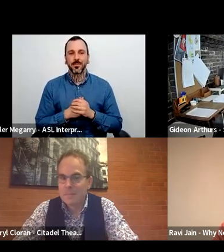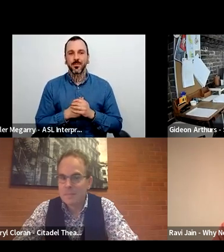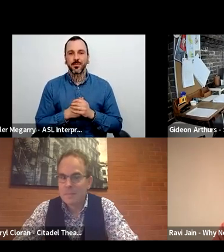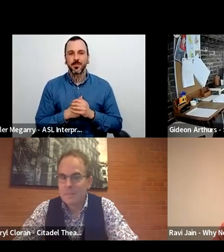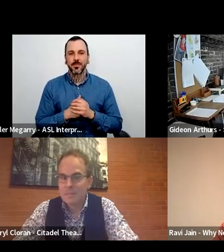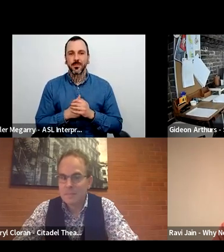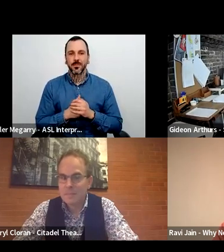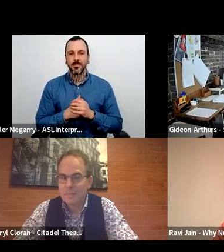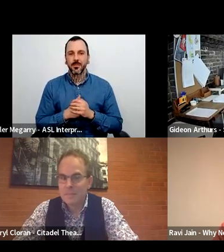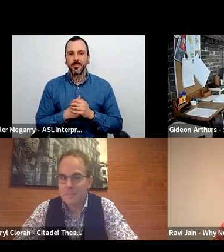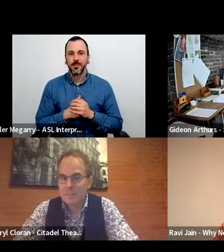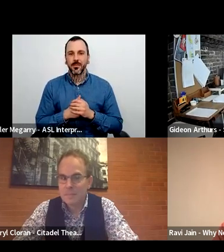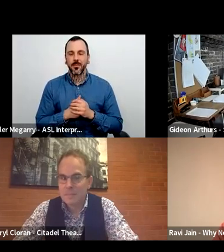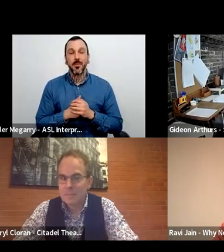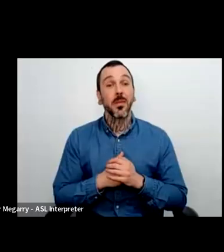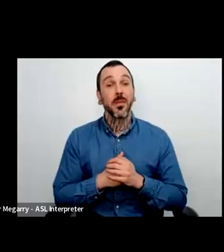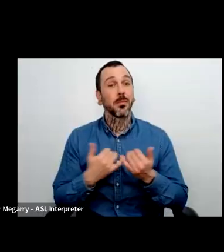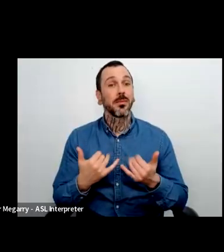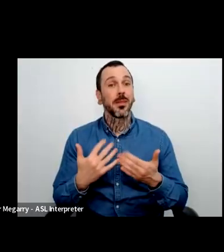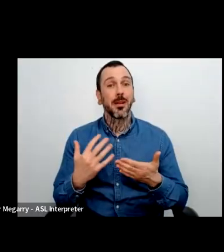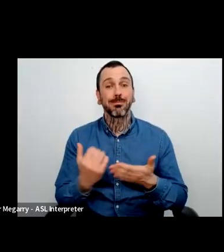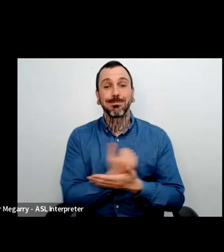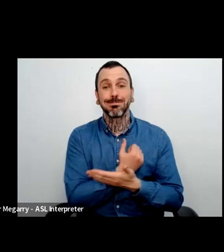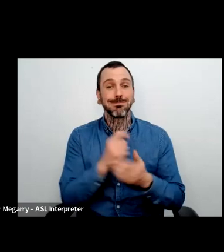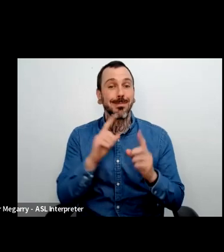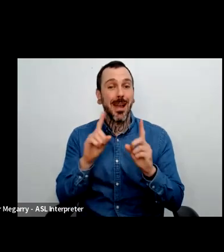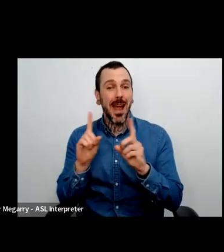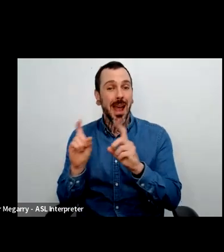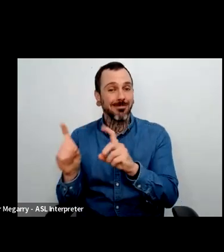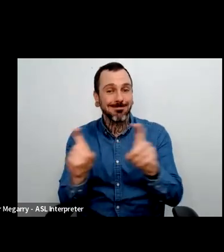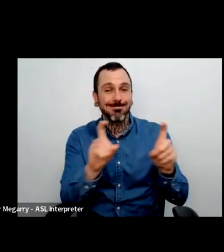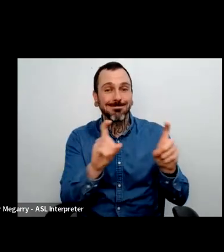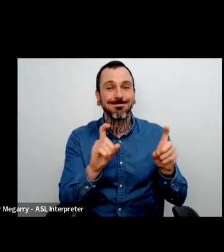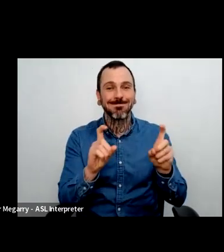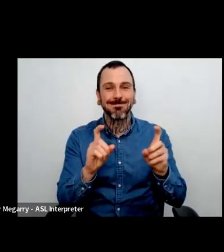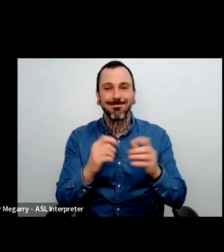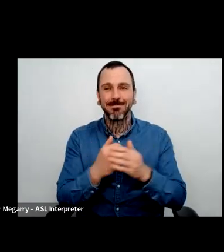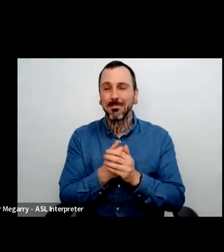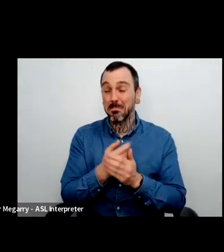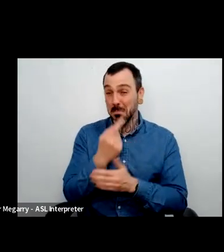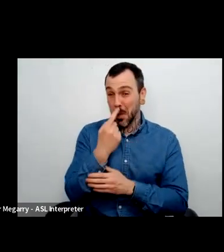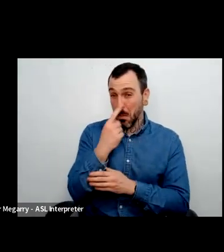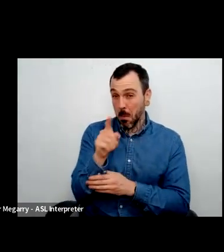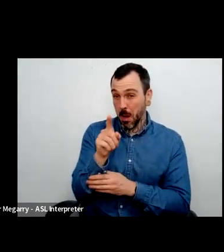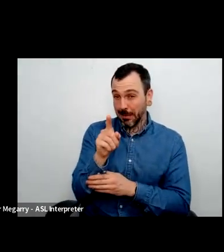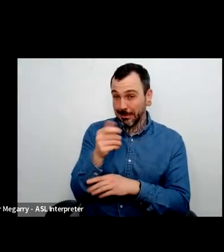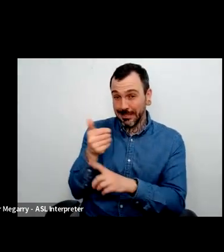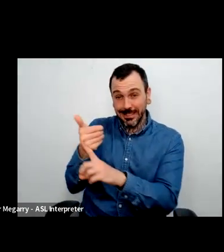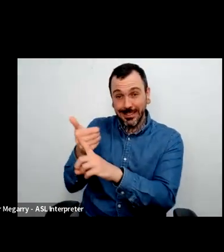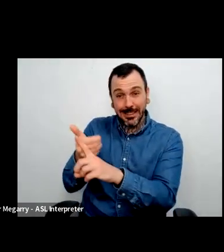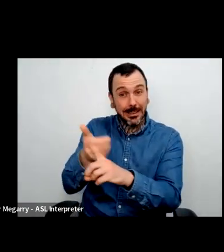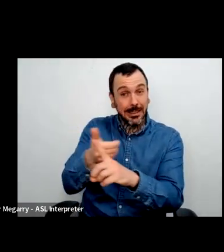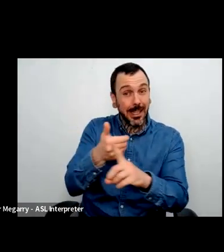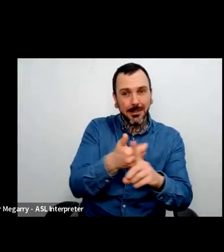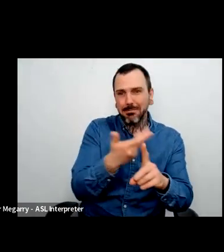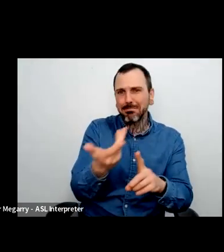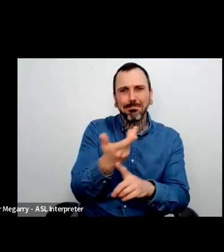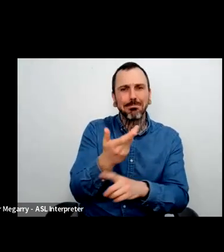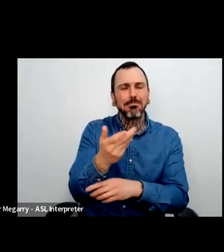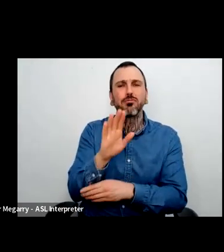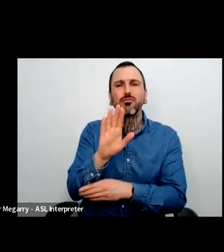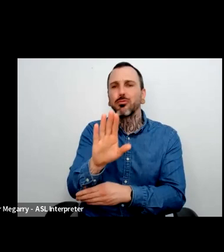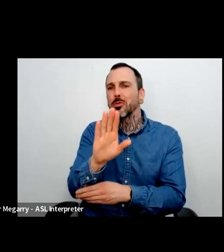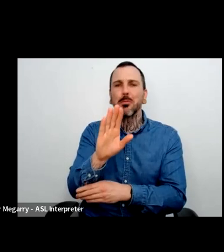would like to ask all of you to tell us what you are most optimistic